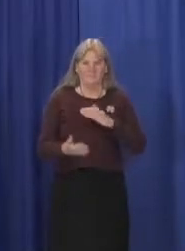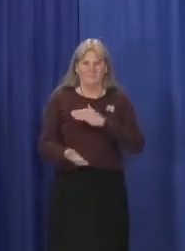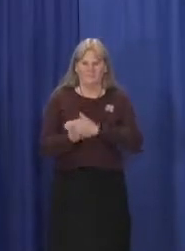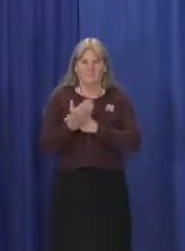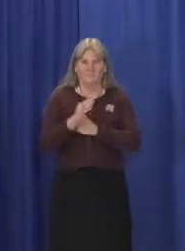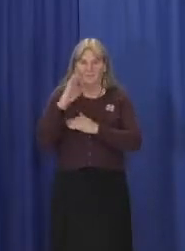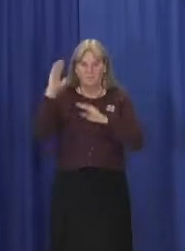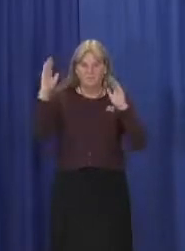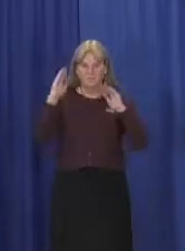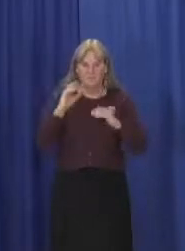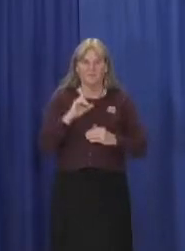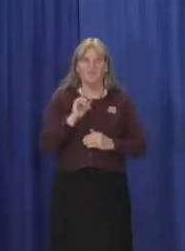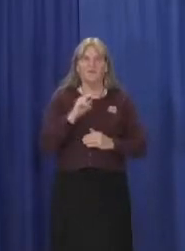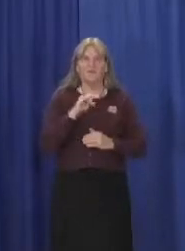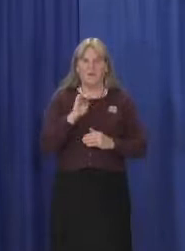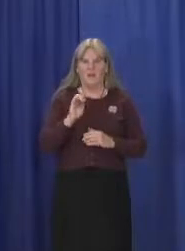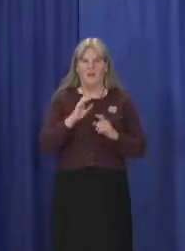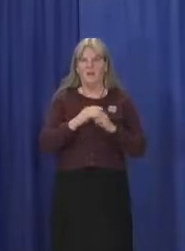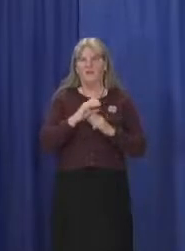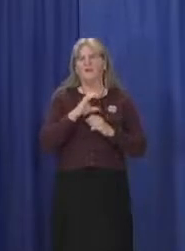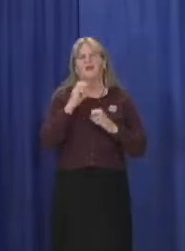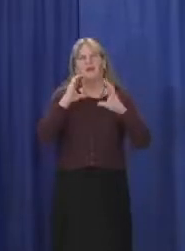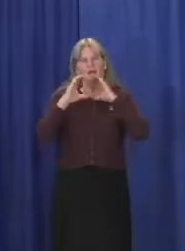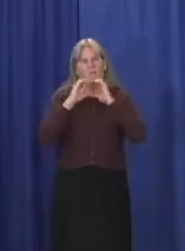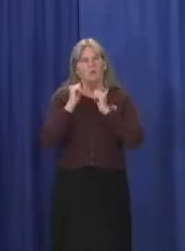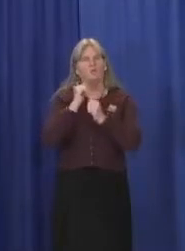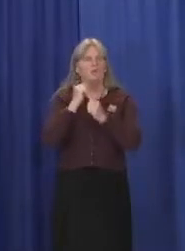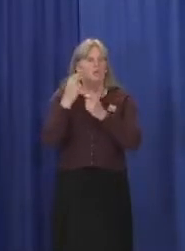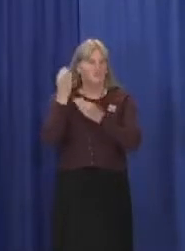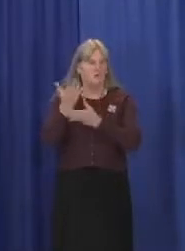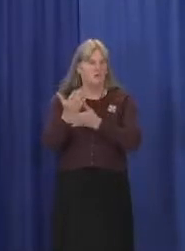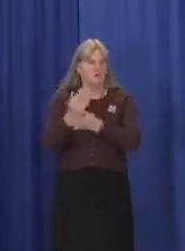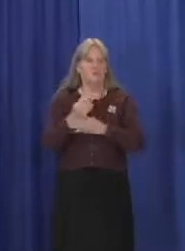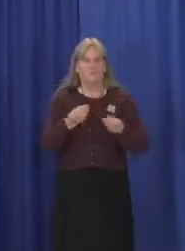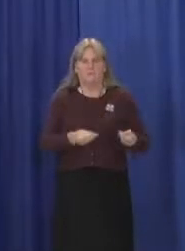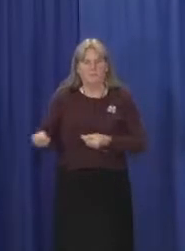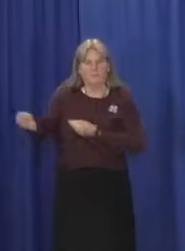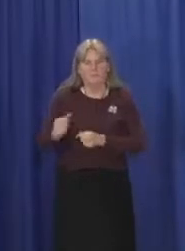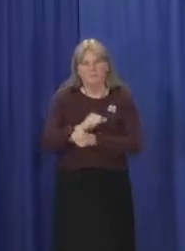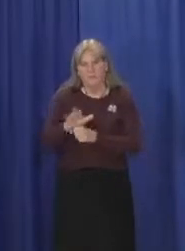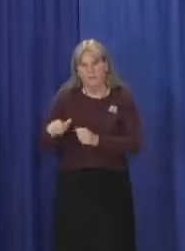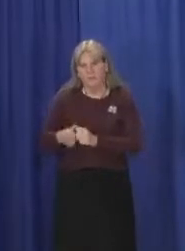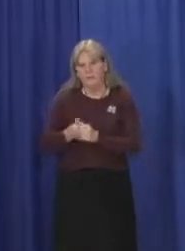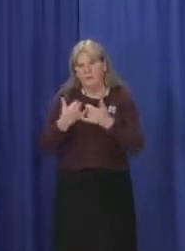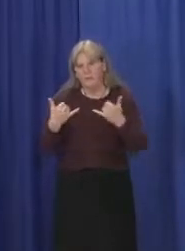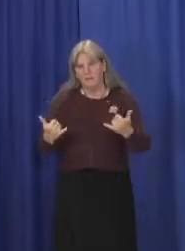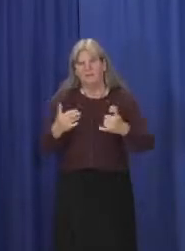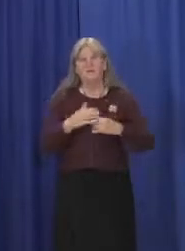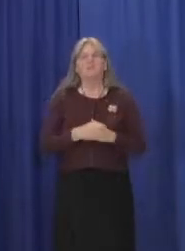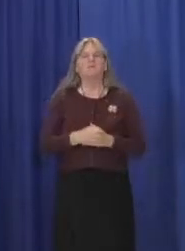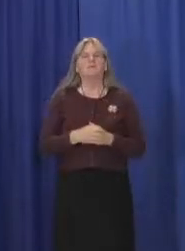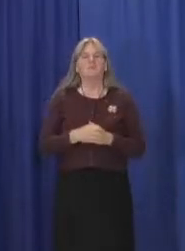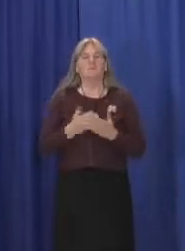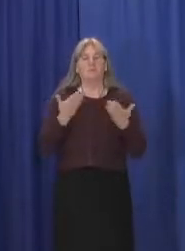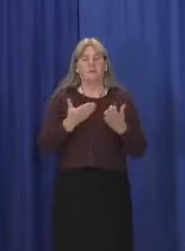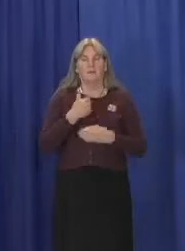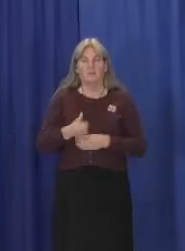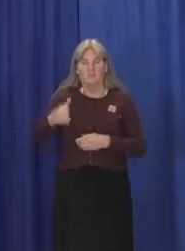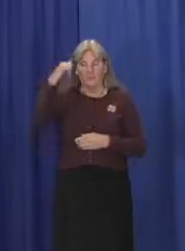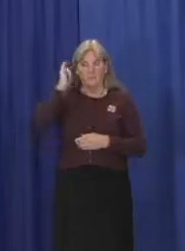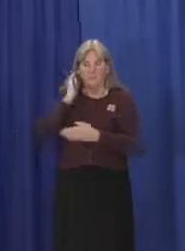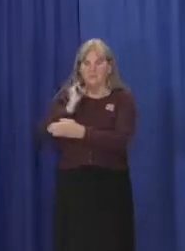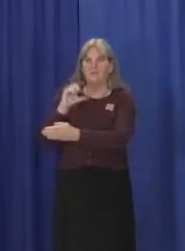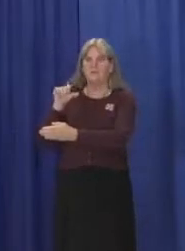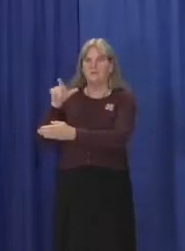Good morning to you all. I'm Renee Francaire with Cabinet Communications and the moderator for today's COVID-19 update. We are joined today by Premier